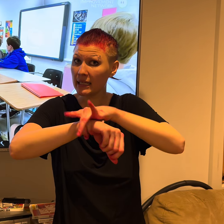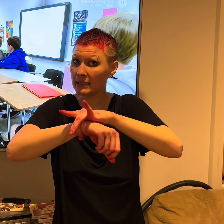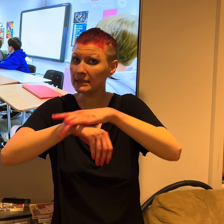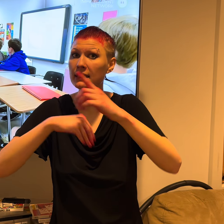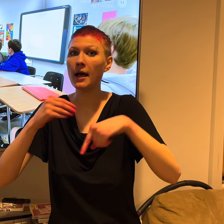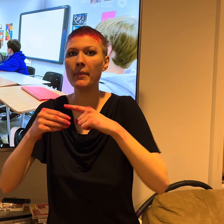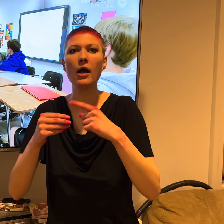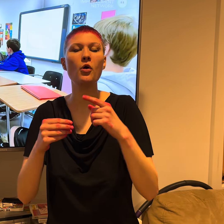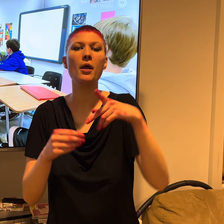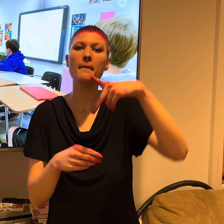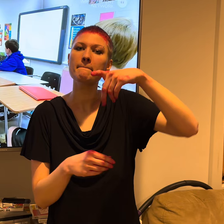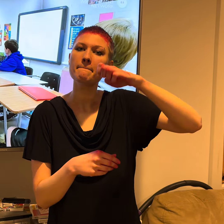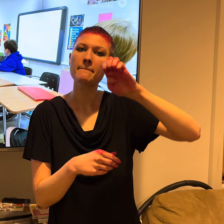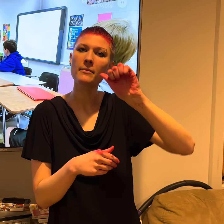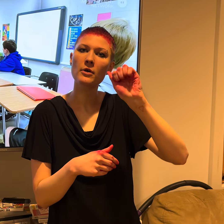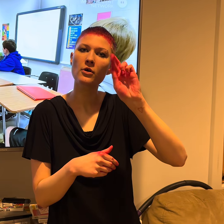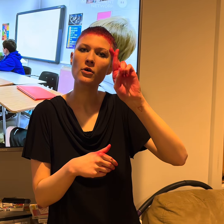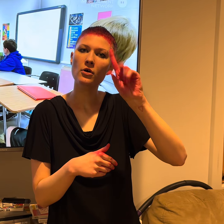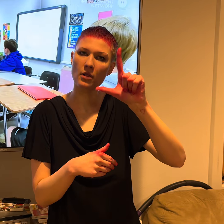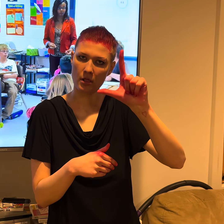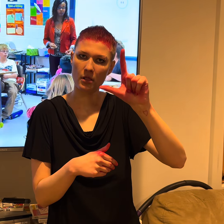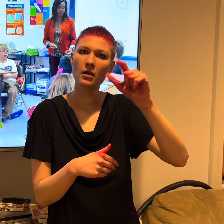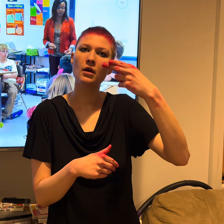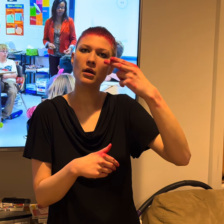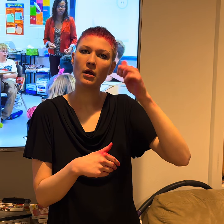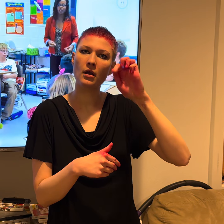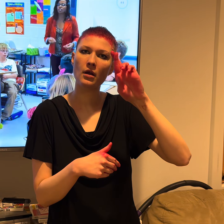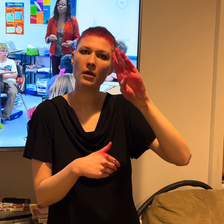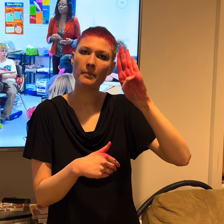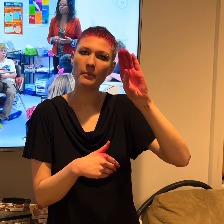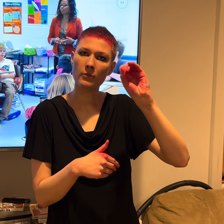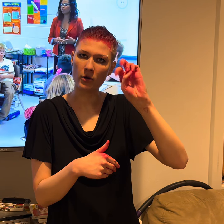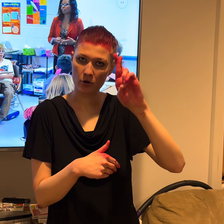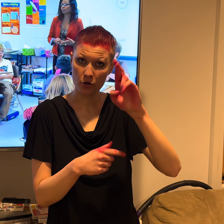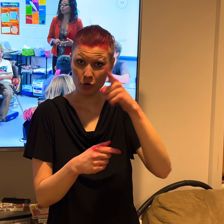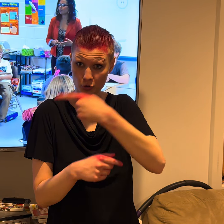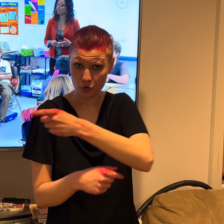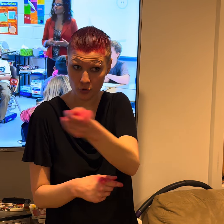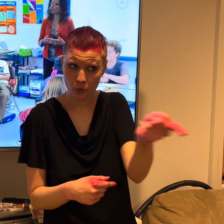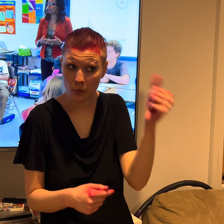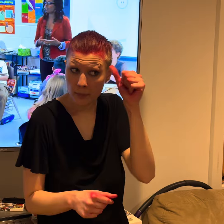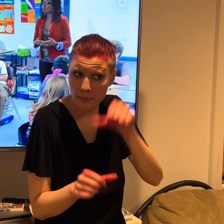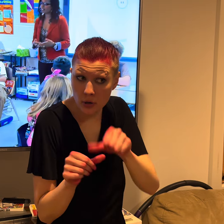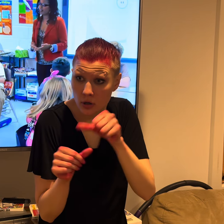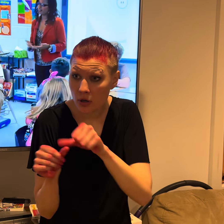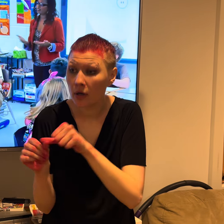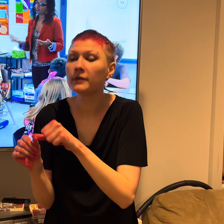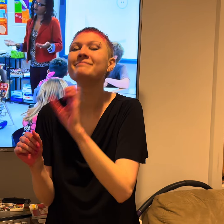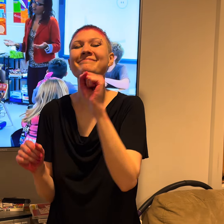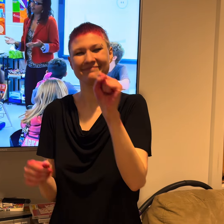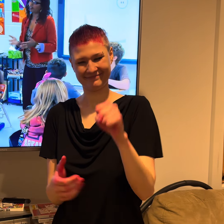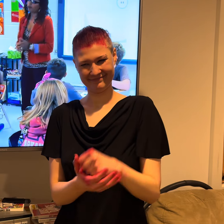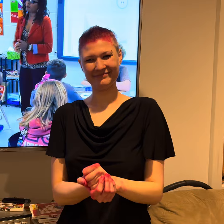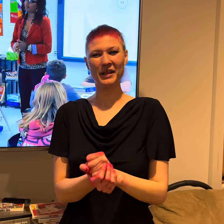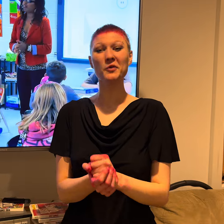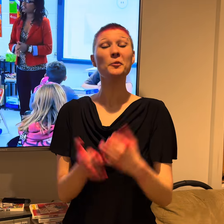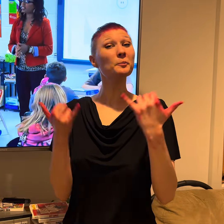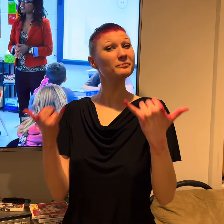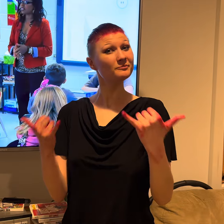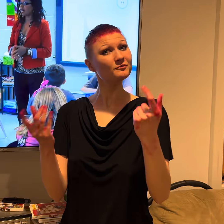than just reading it normally, okay? So you're going to do a close read on the informational text on a Venus sky